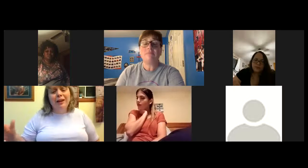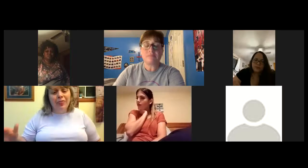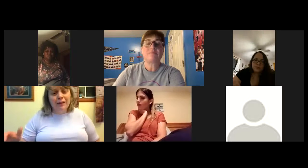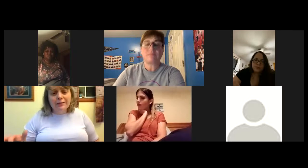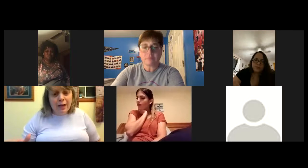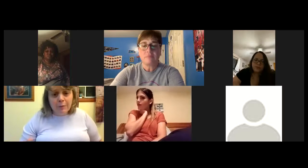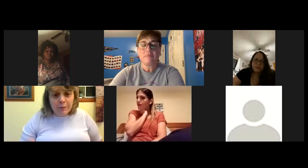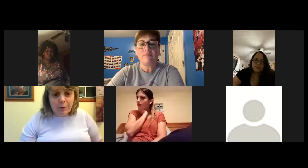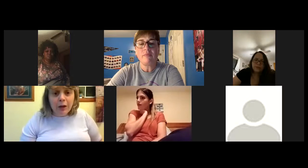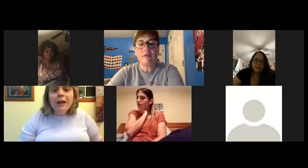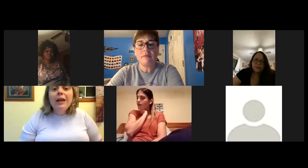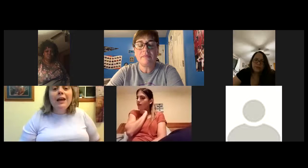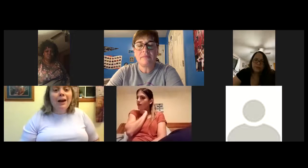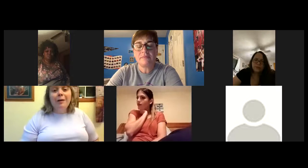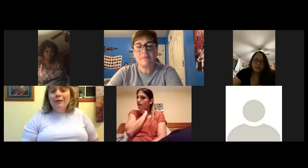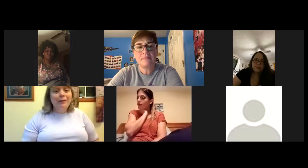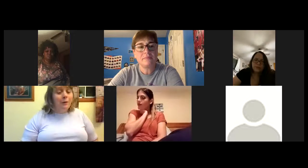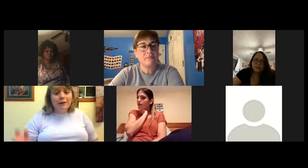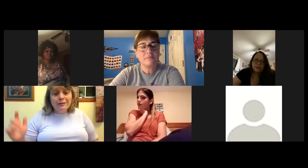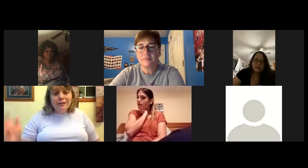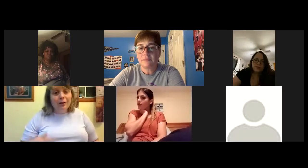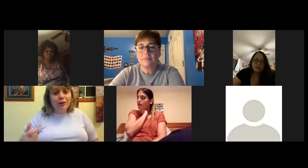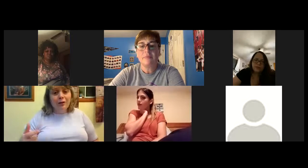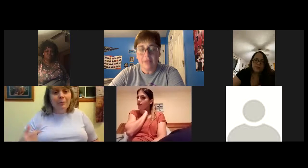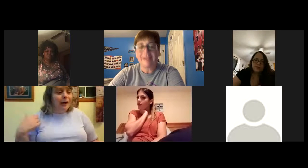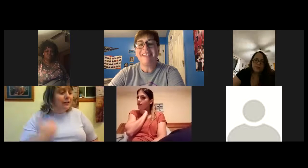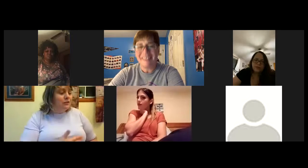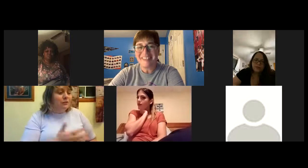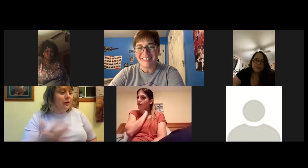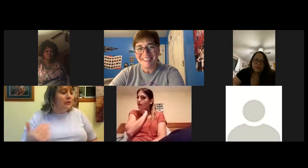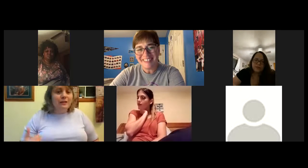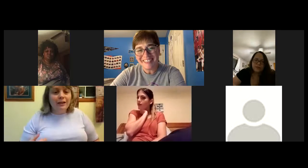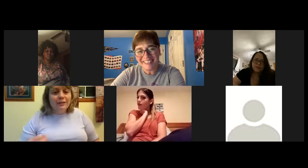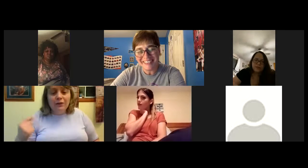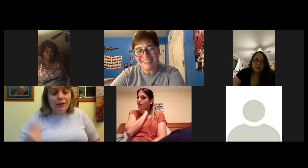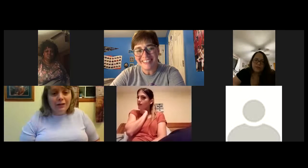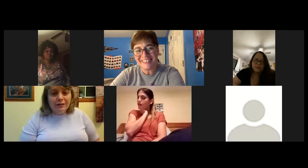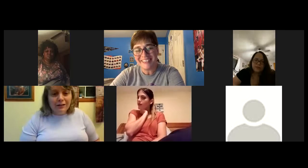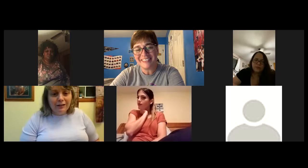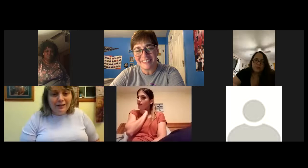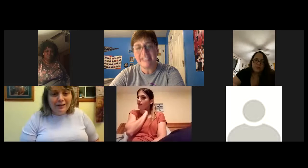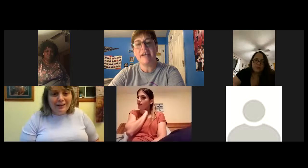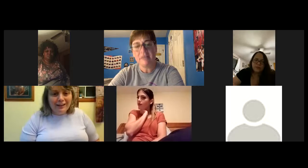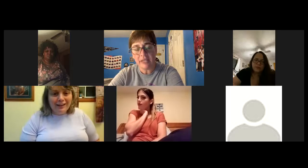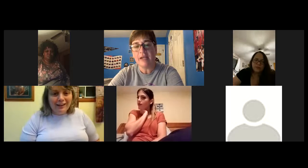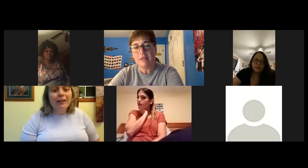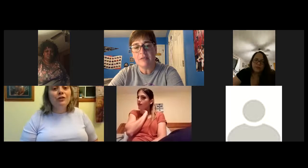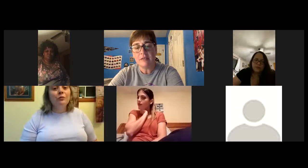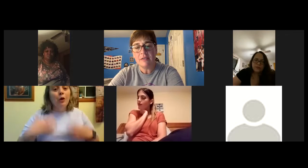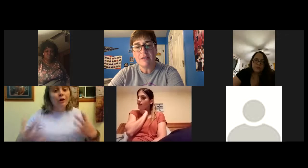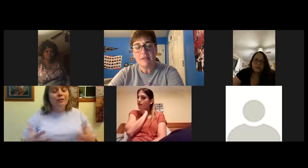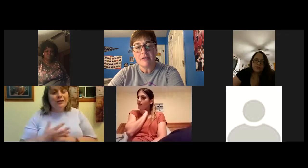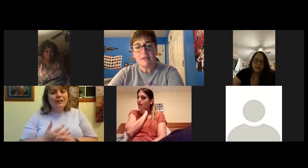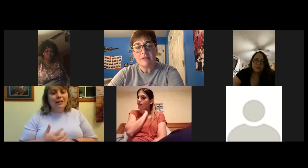it 1,000 times probably. I keep practicing it in the car, but I can do other signs very easy. Yeah. Like I can